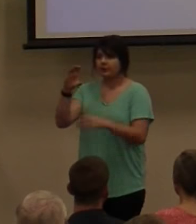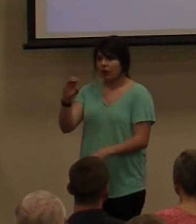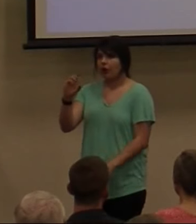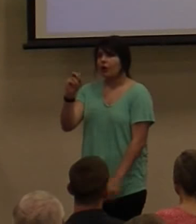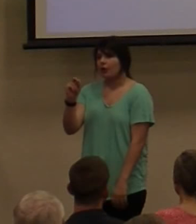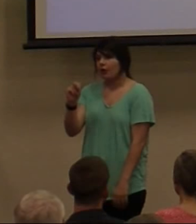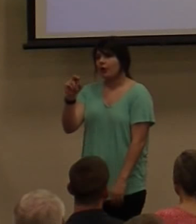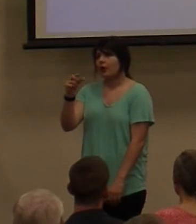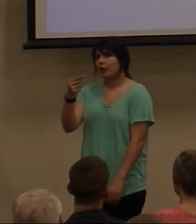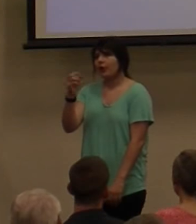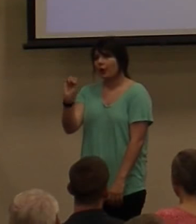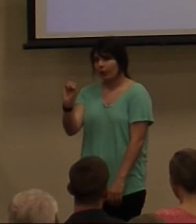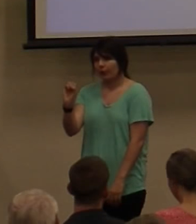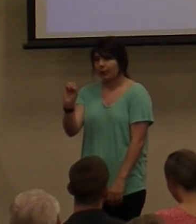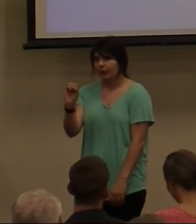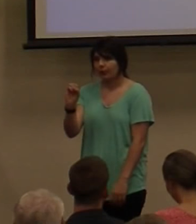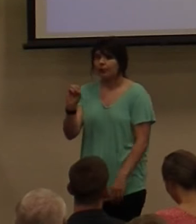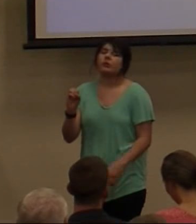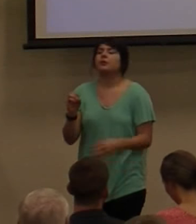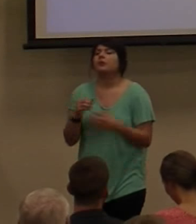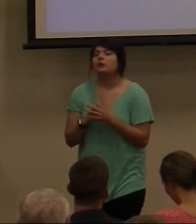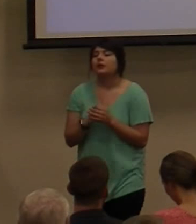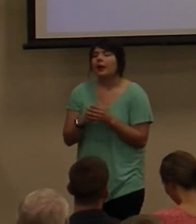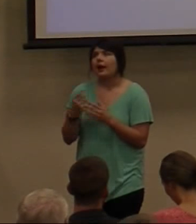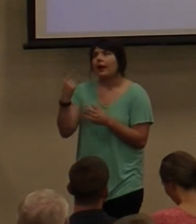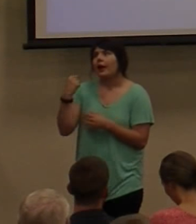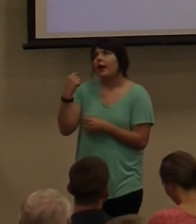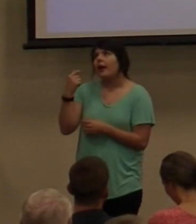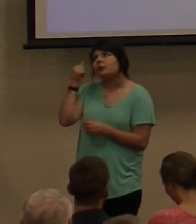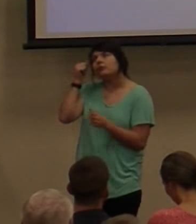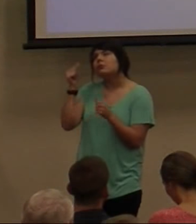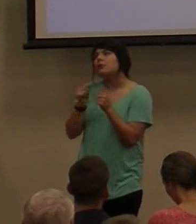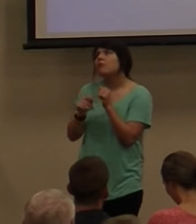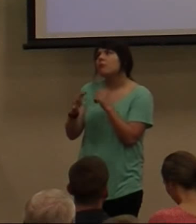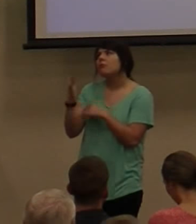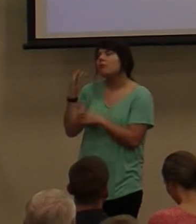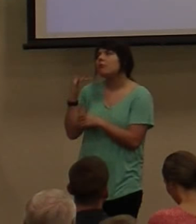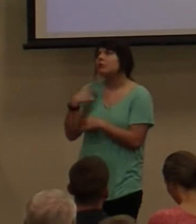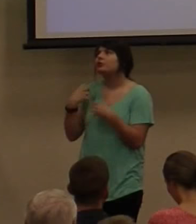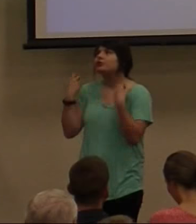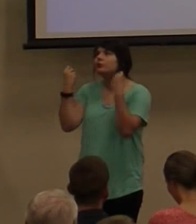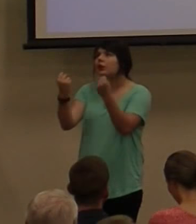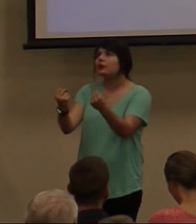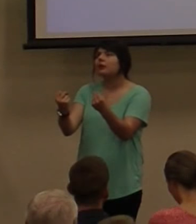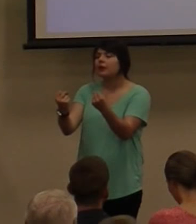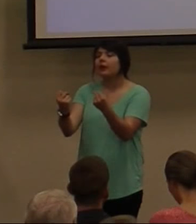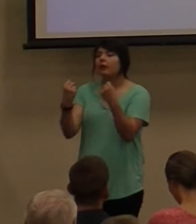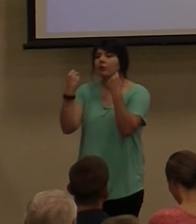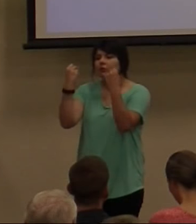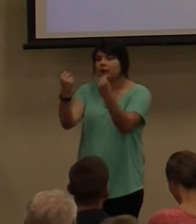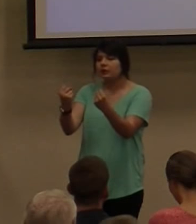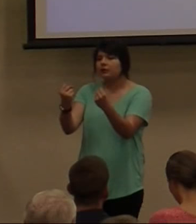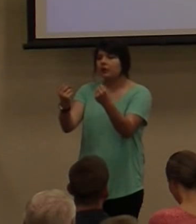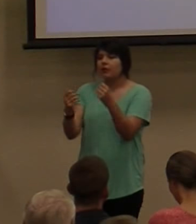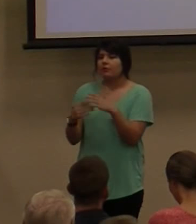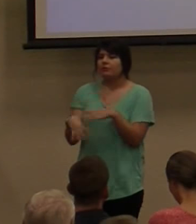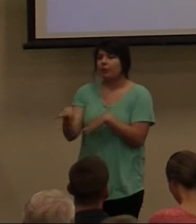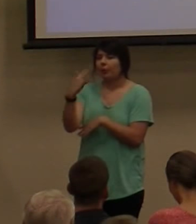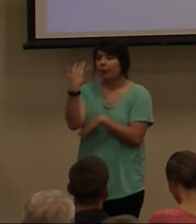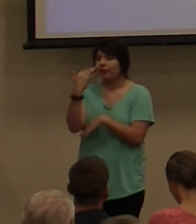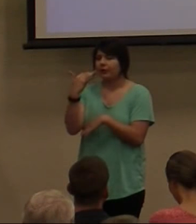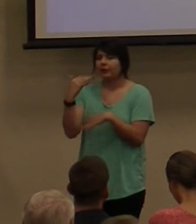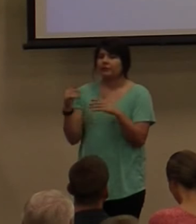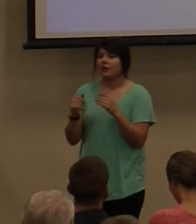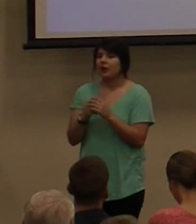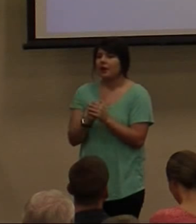I can remember on one occasion in Congo, driving down a bush track and being